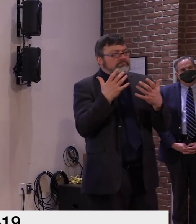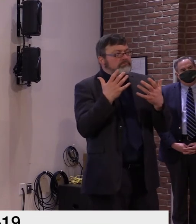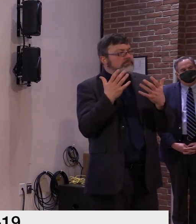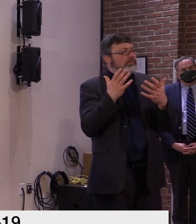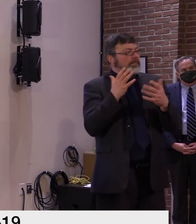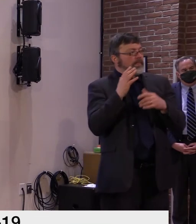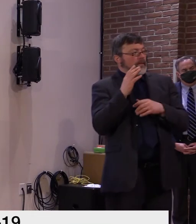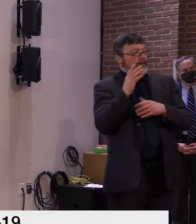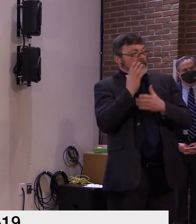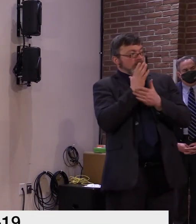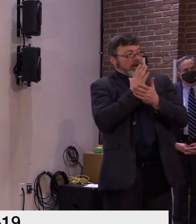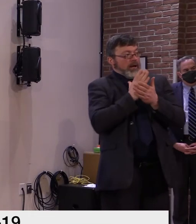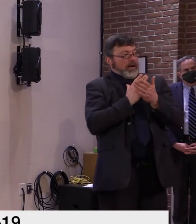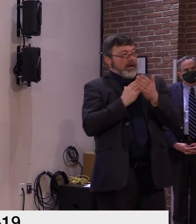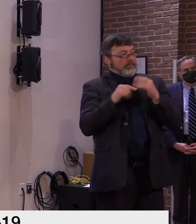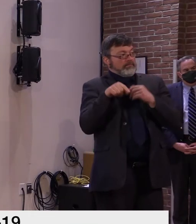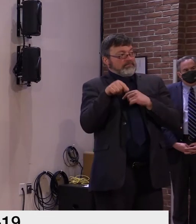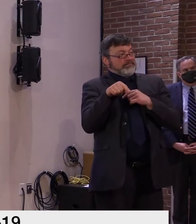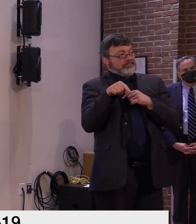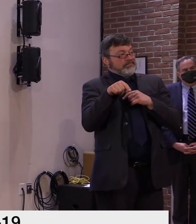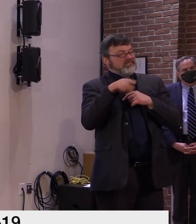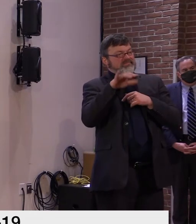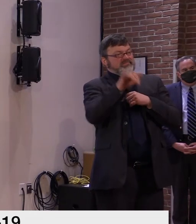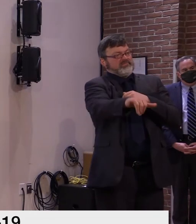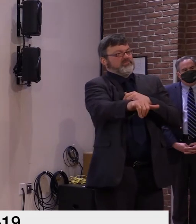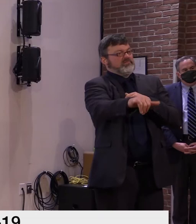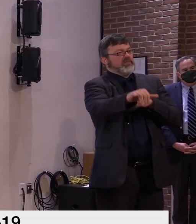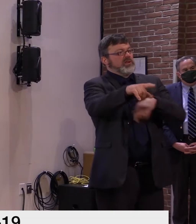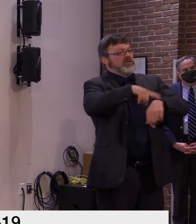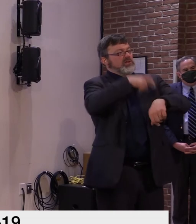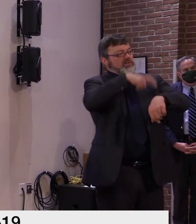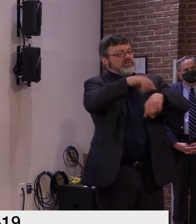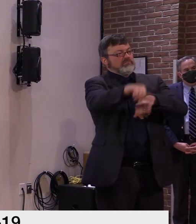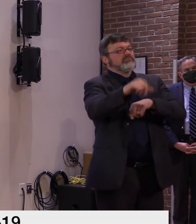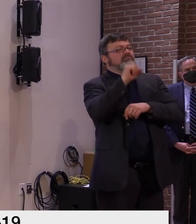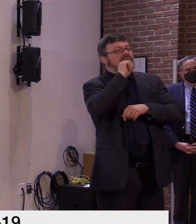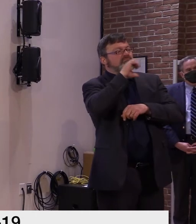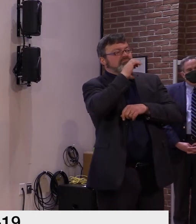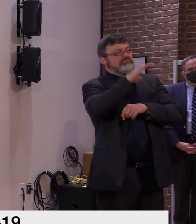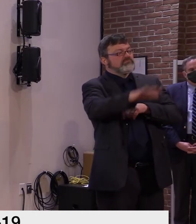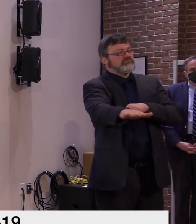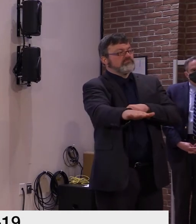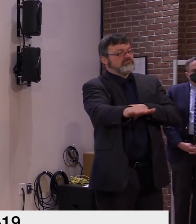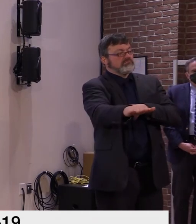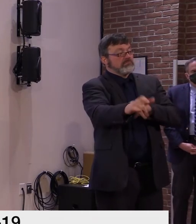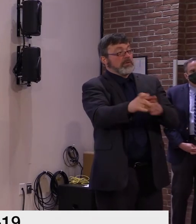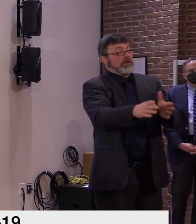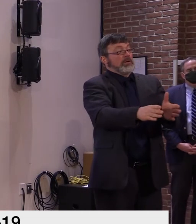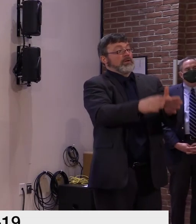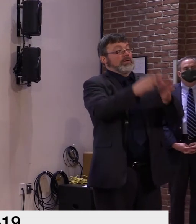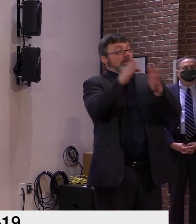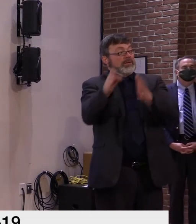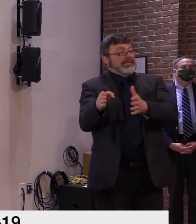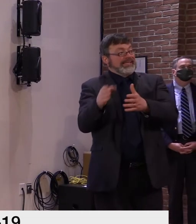care environment, some who have been in our hospitals and obviously were quite ill if death was their outcome.